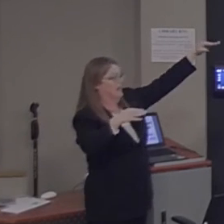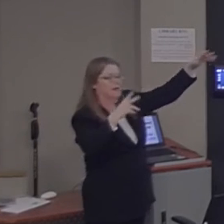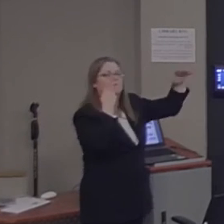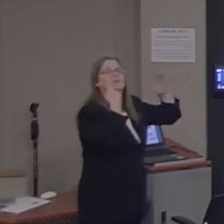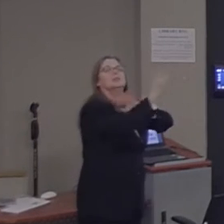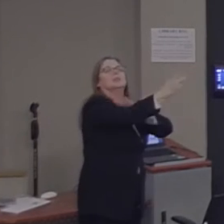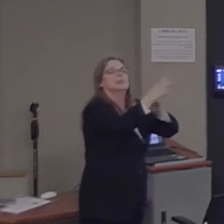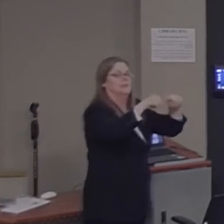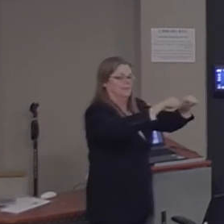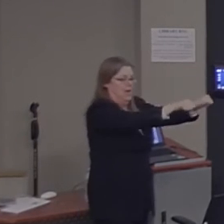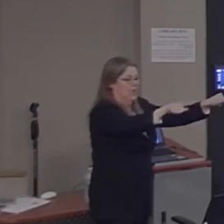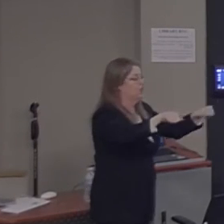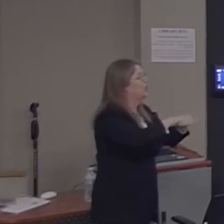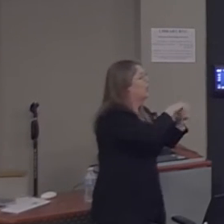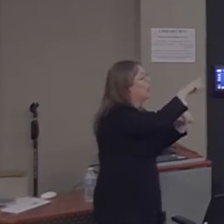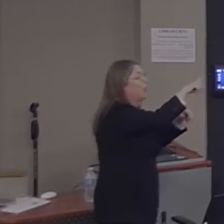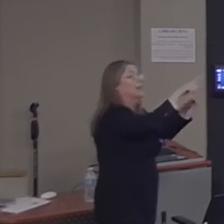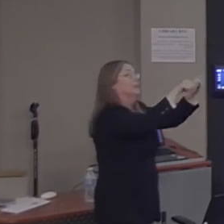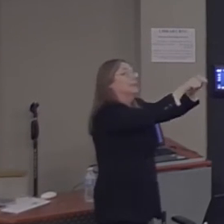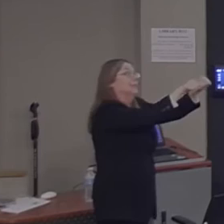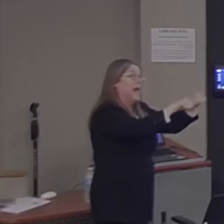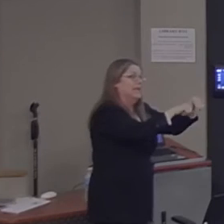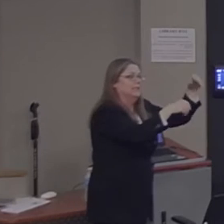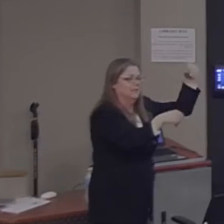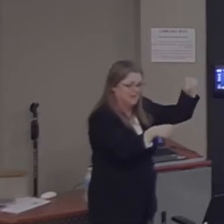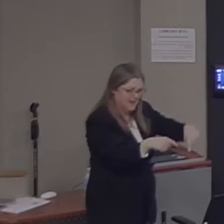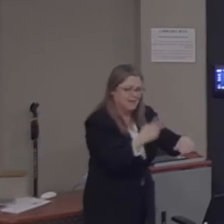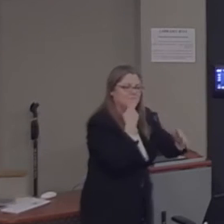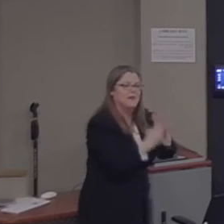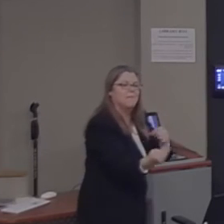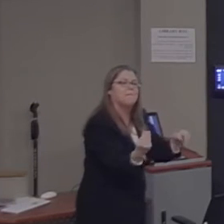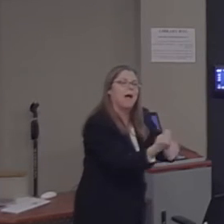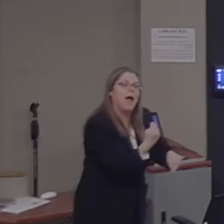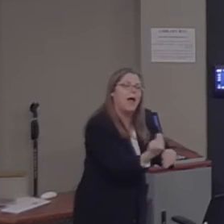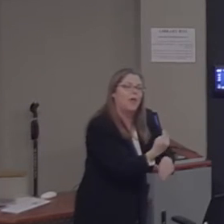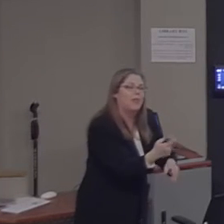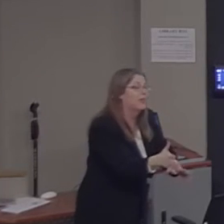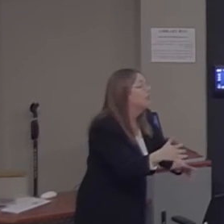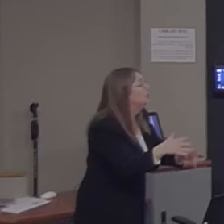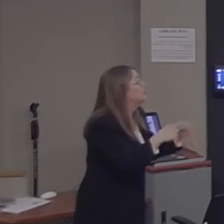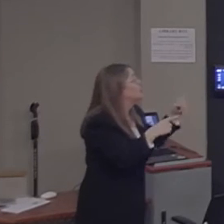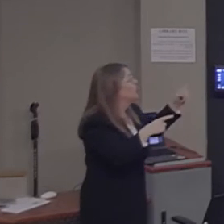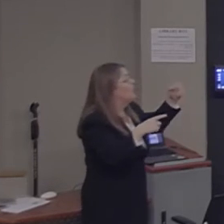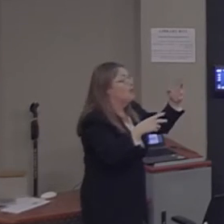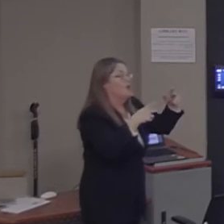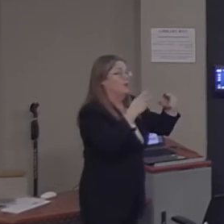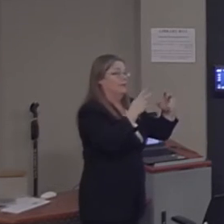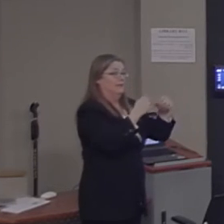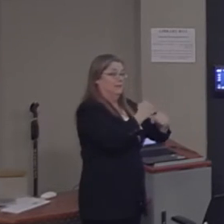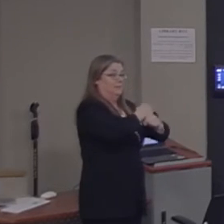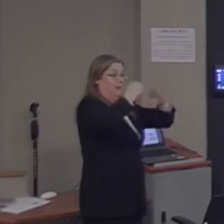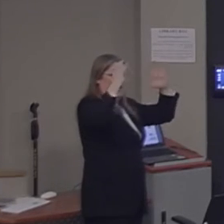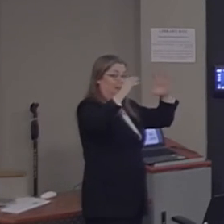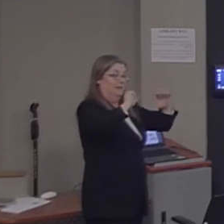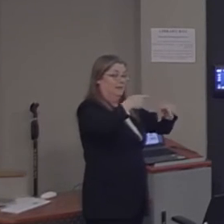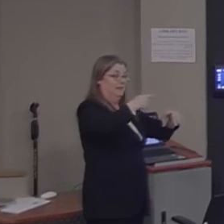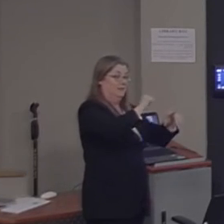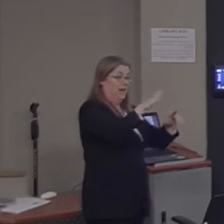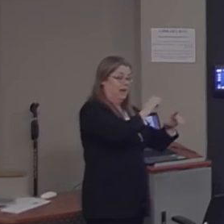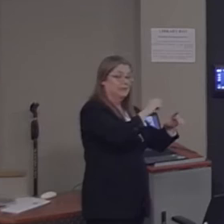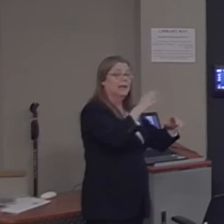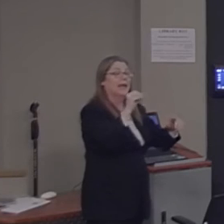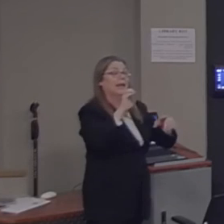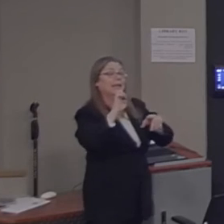and spatial predicts math. So basically, the spatial and the executive function are both predicting